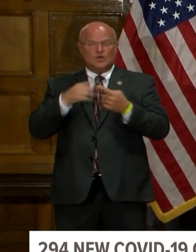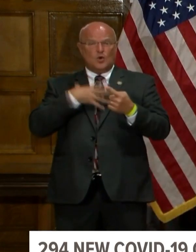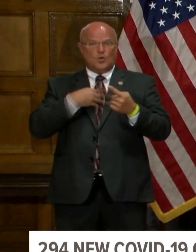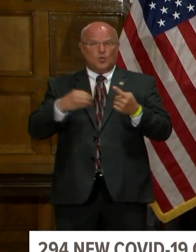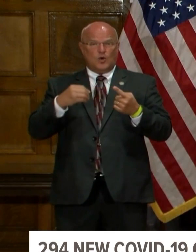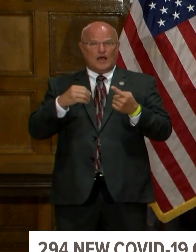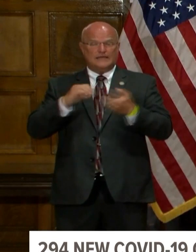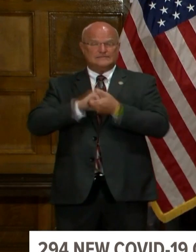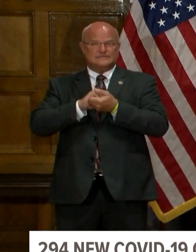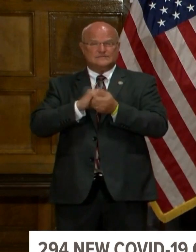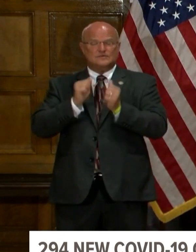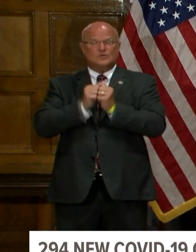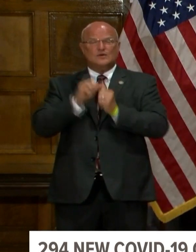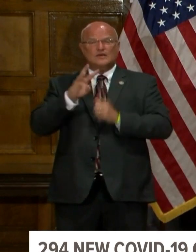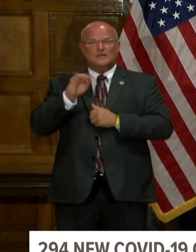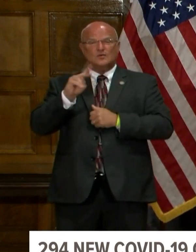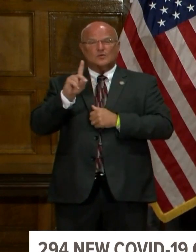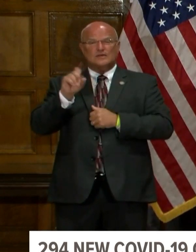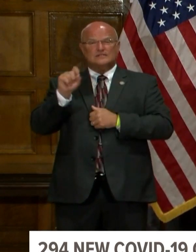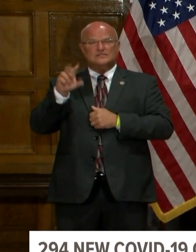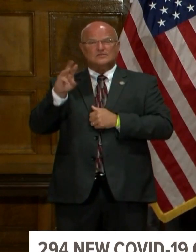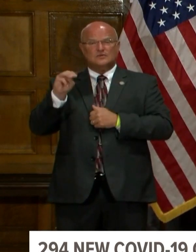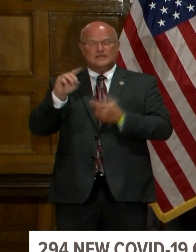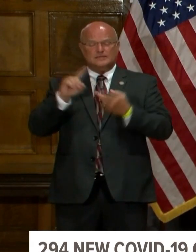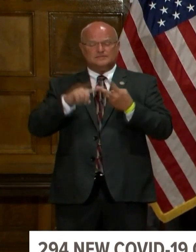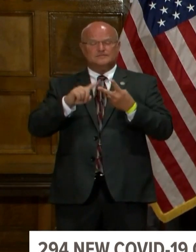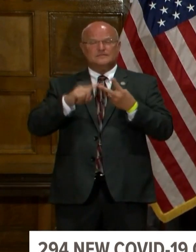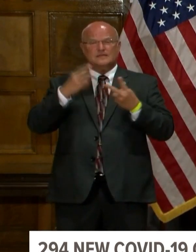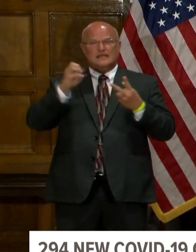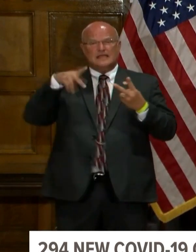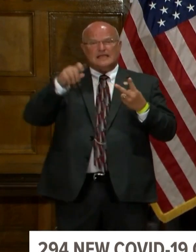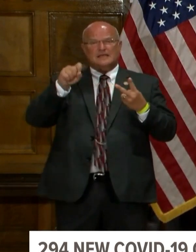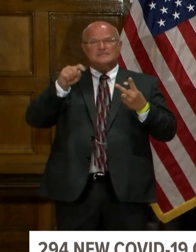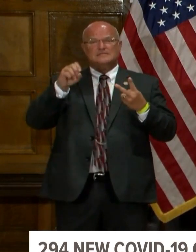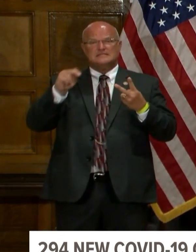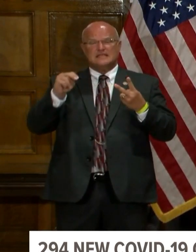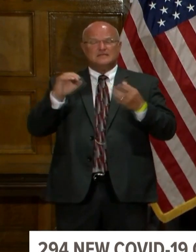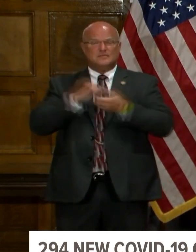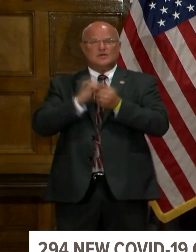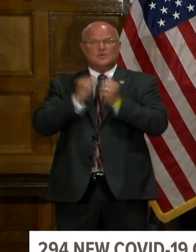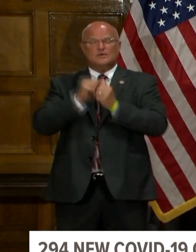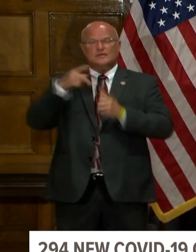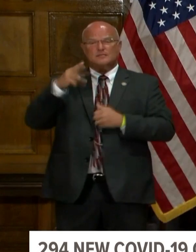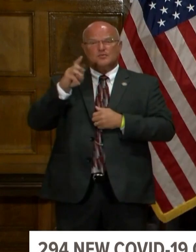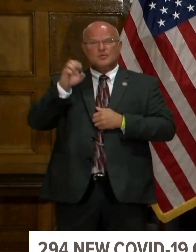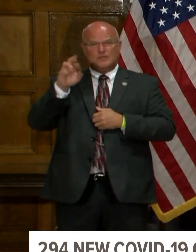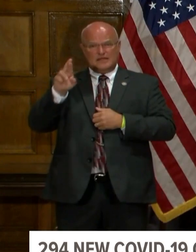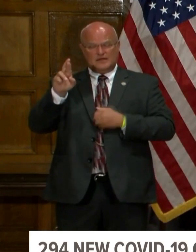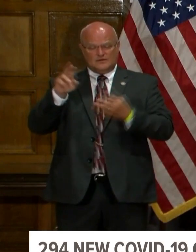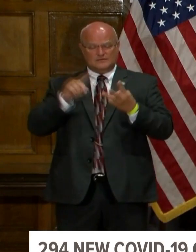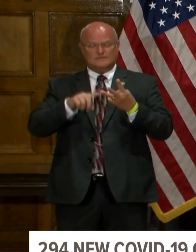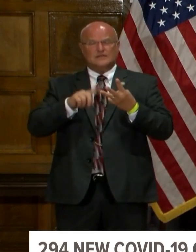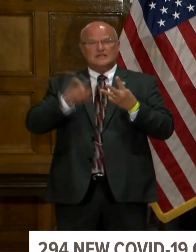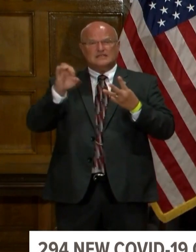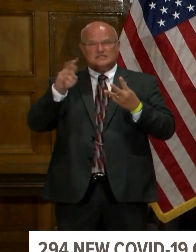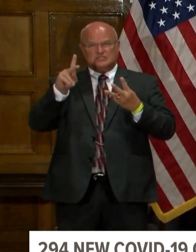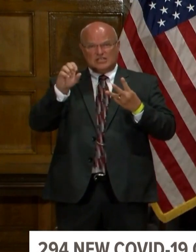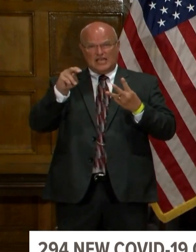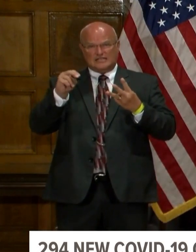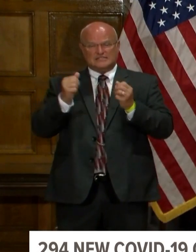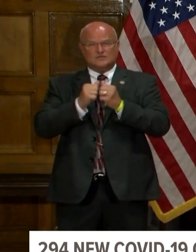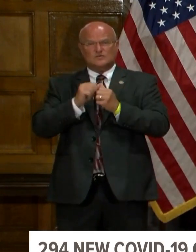County partnering with Windstream, Hempstead County partnering with Premier Holding, Jackson County partnering